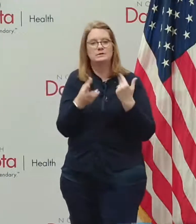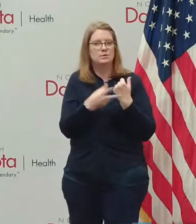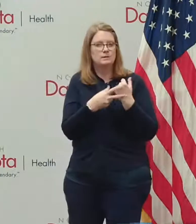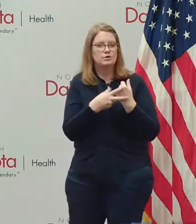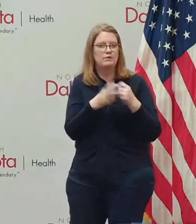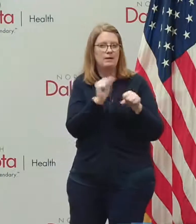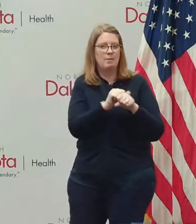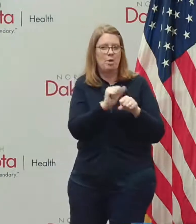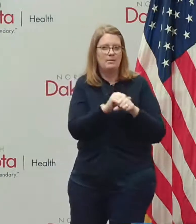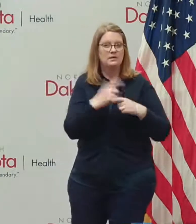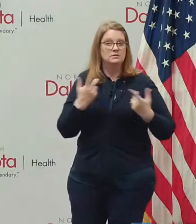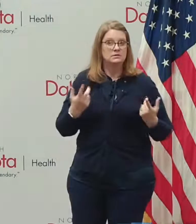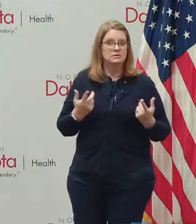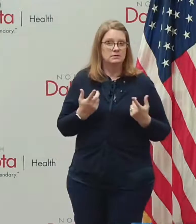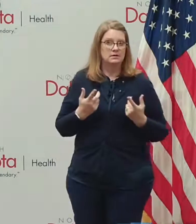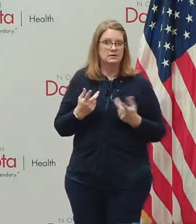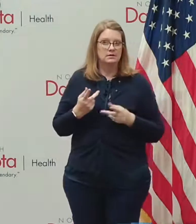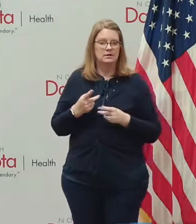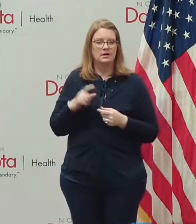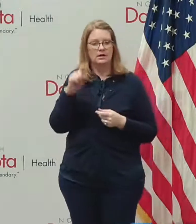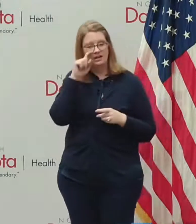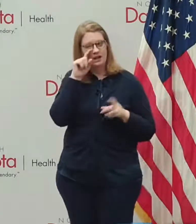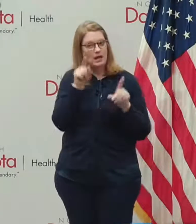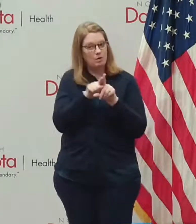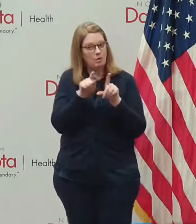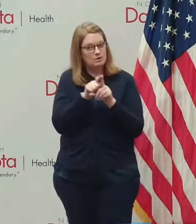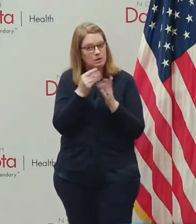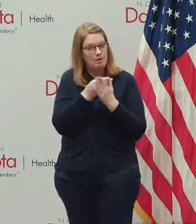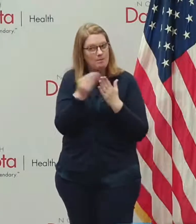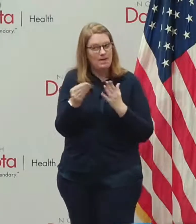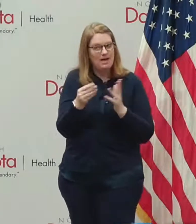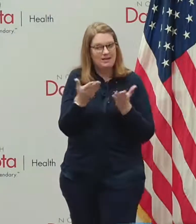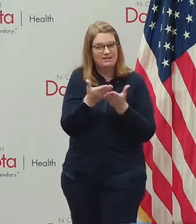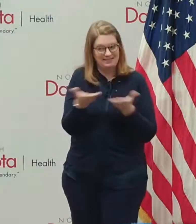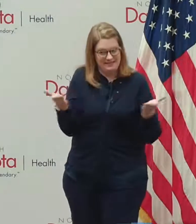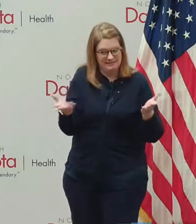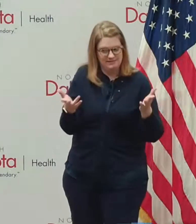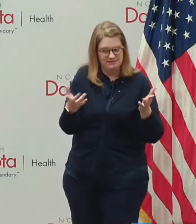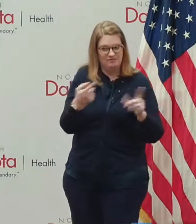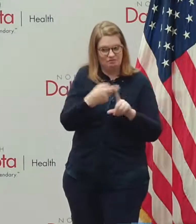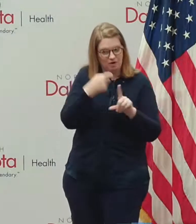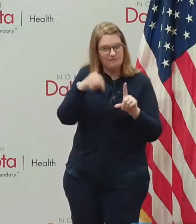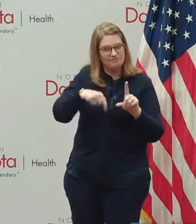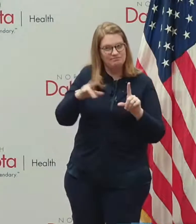North Dakotans, buying North Dakota products to help keep that industry going.